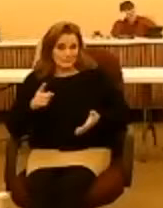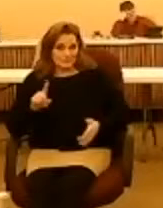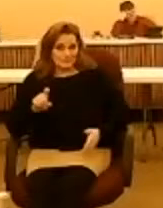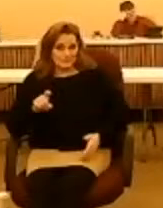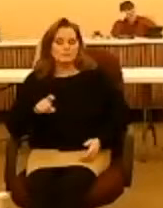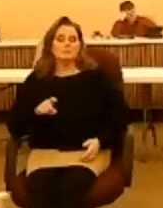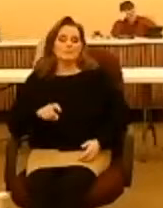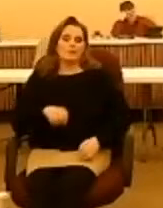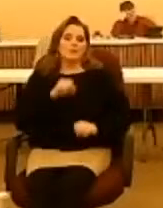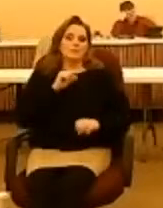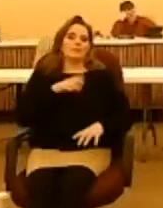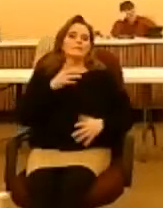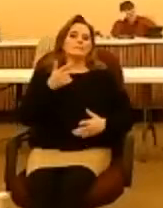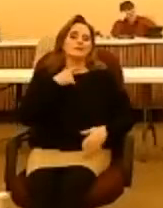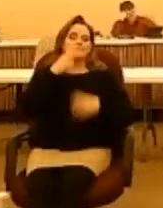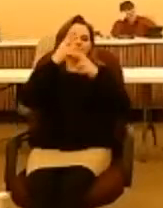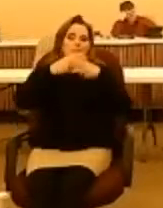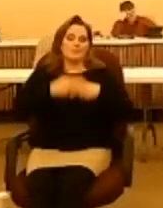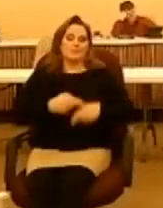Hearing none, please call the roll.